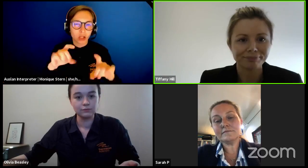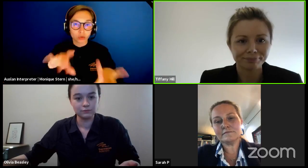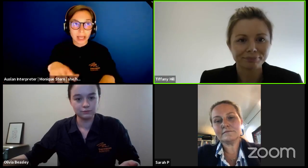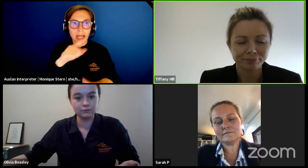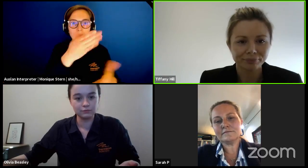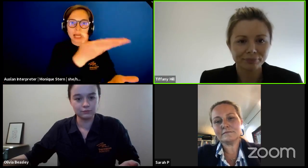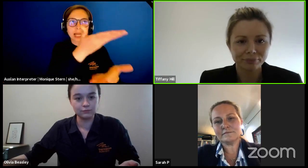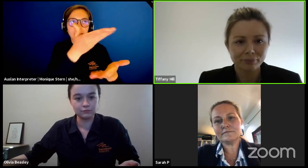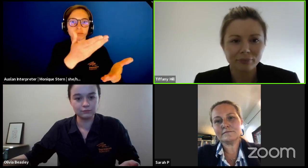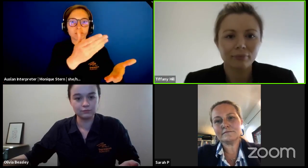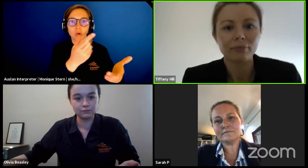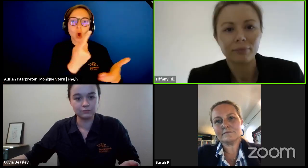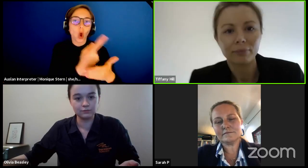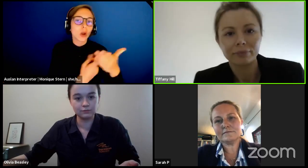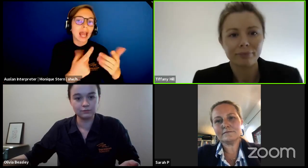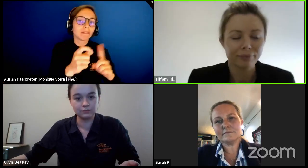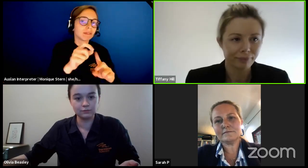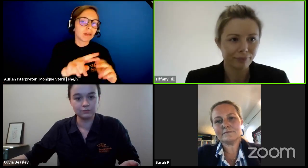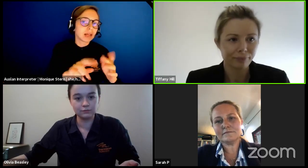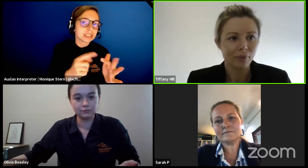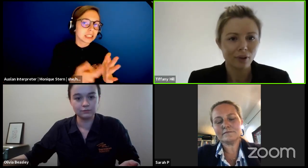time.